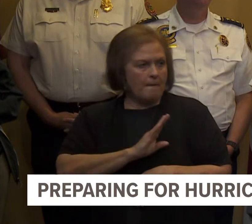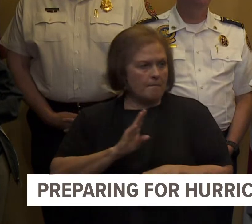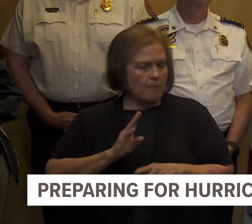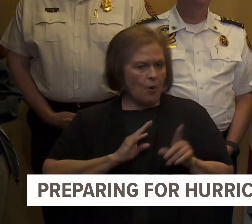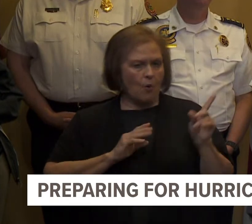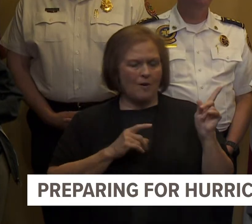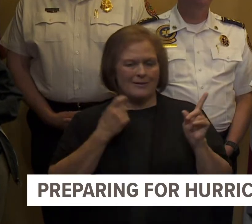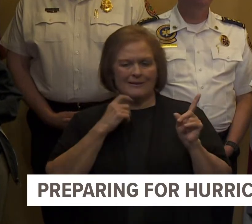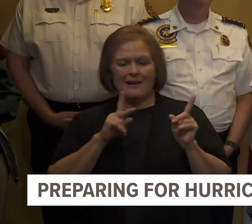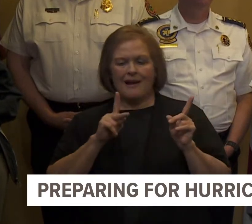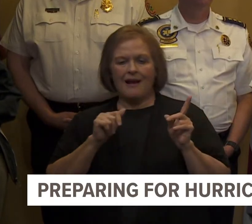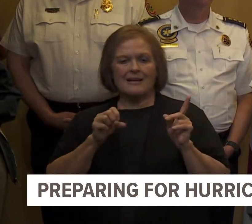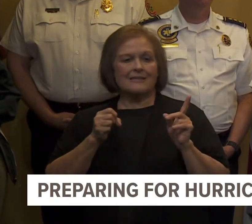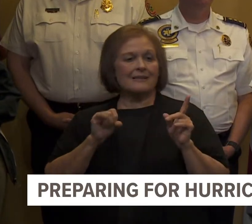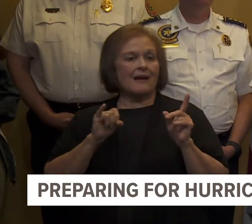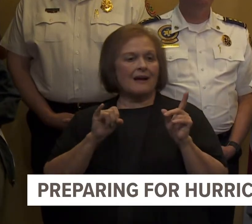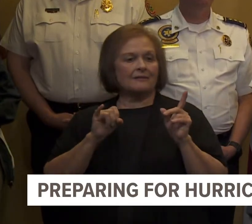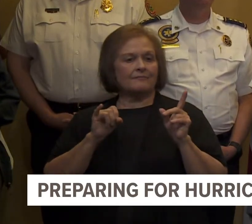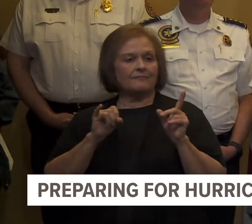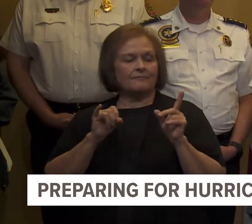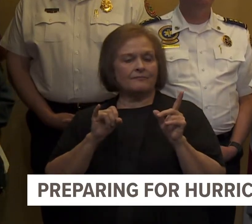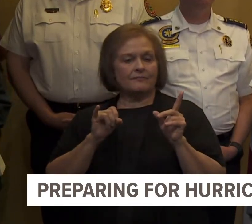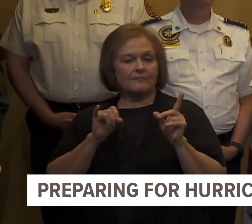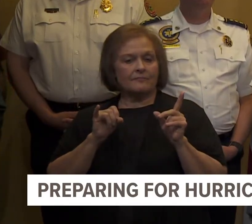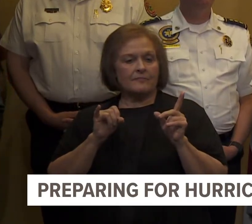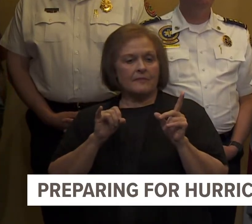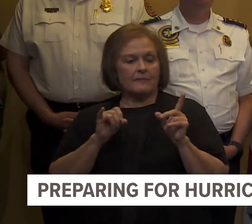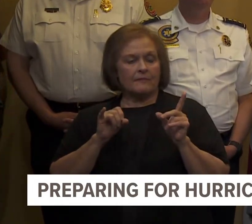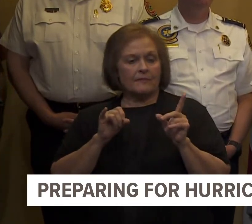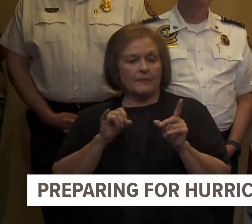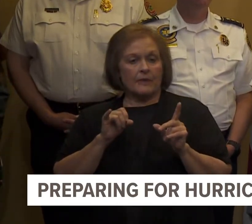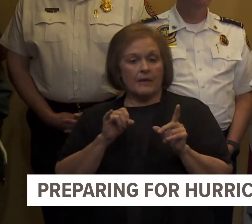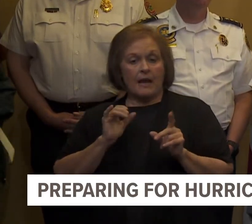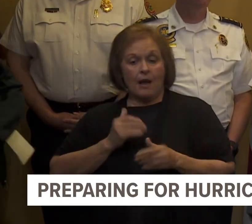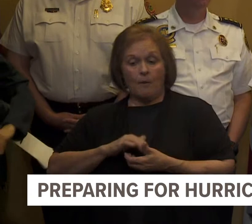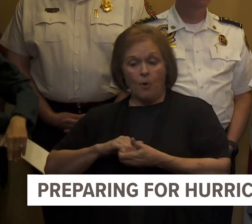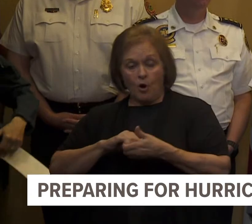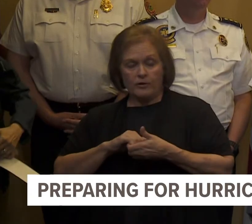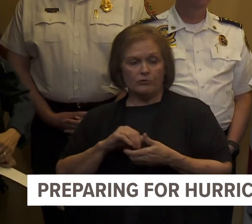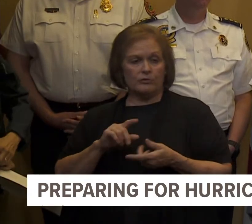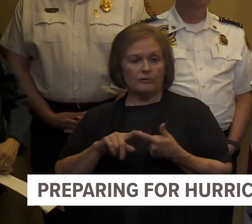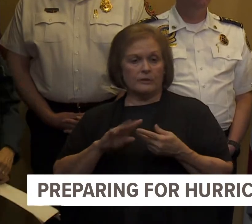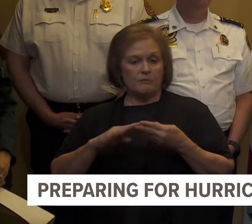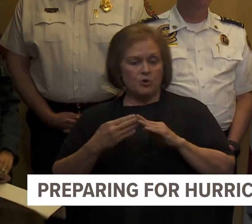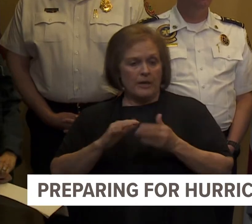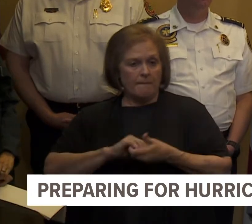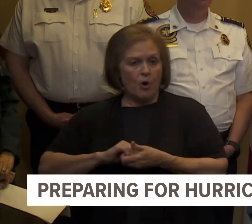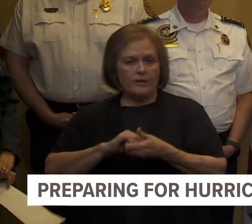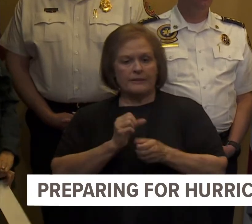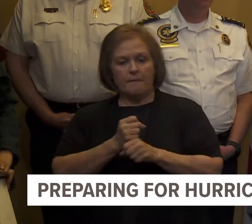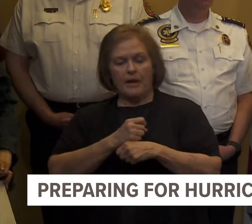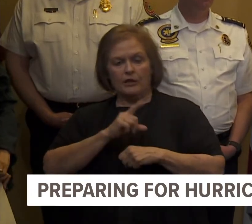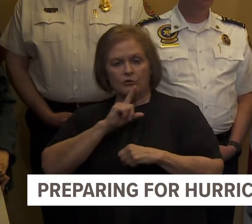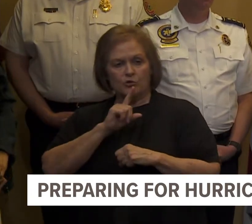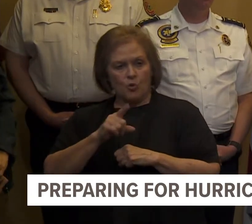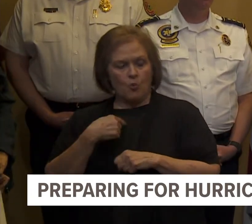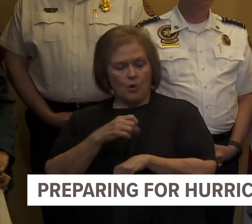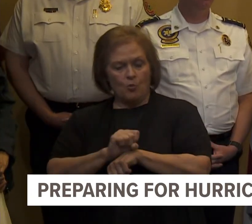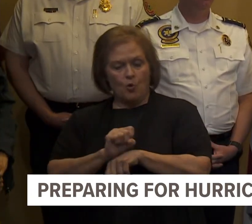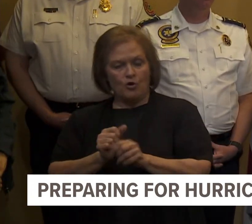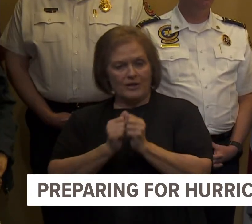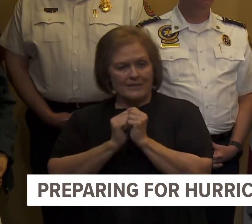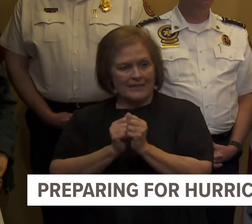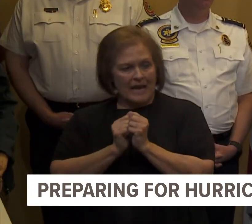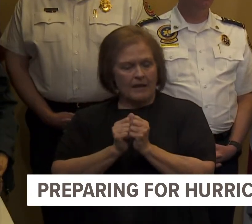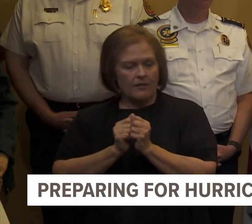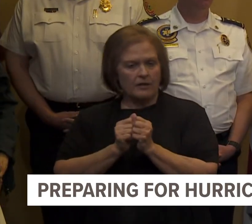Director Ghassan indicated, and our city partners that we have with us here today, our local community partners, and to make sure that we're working together